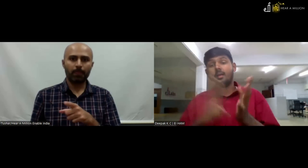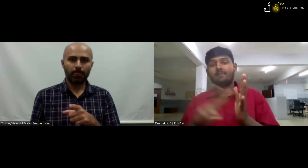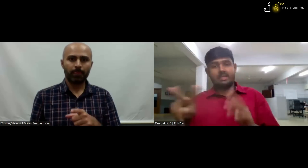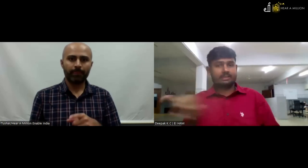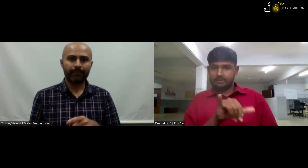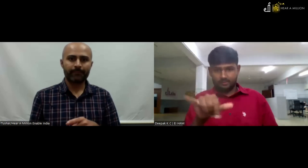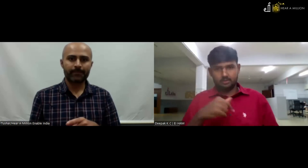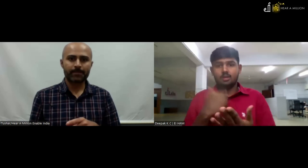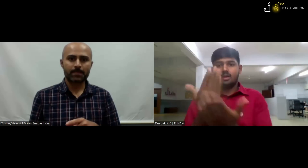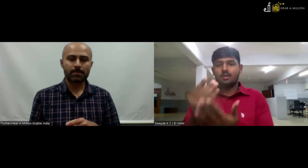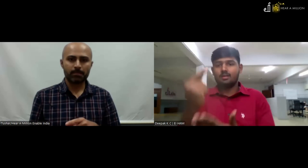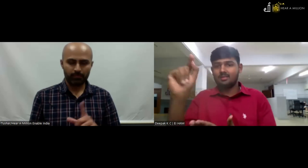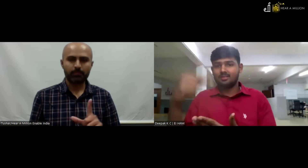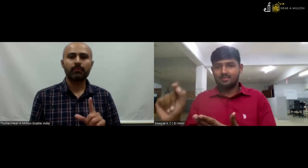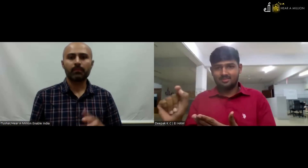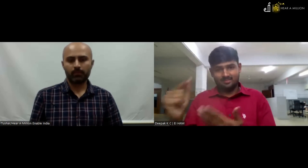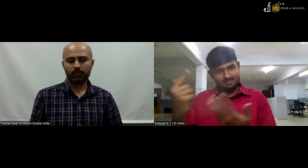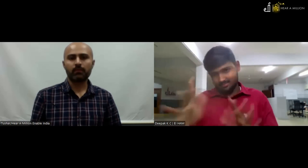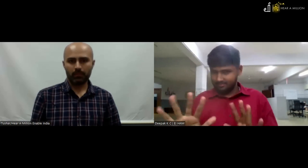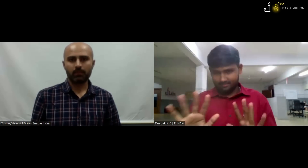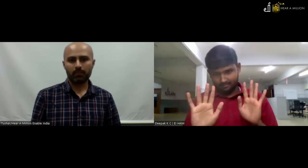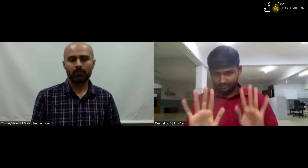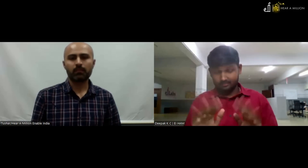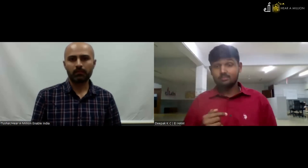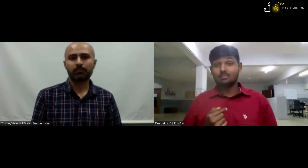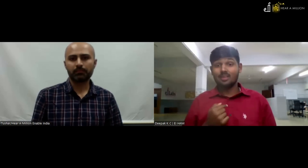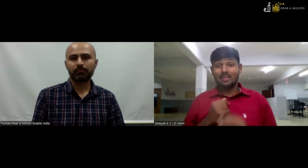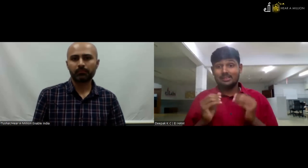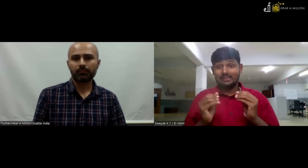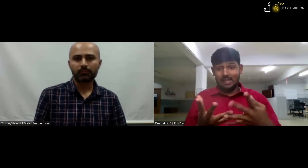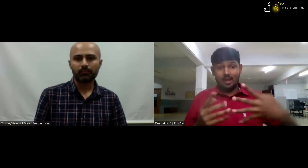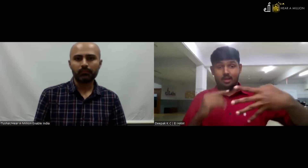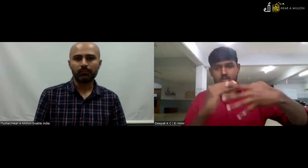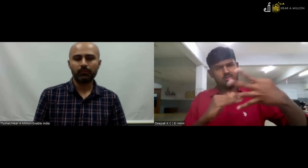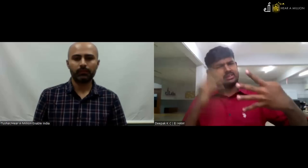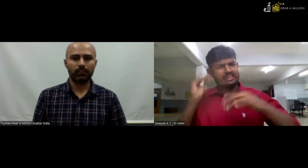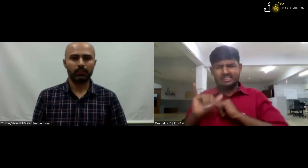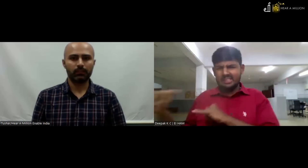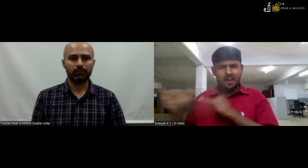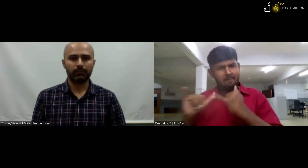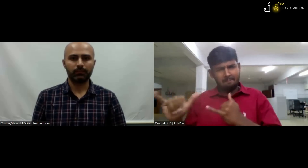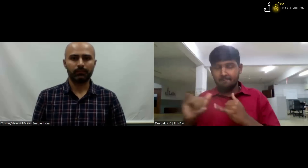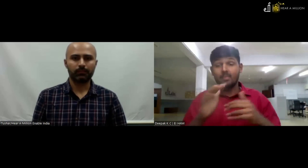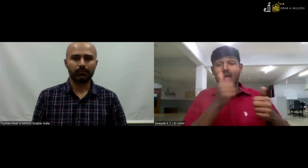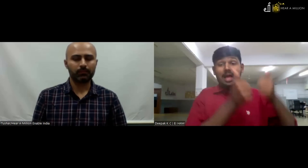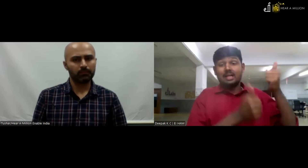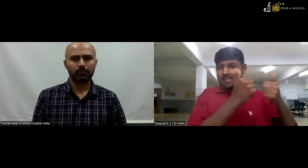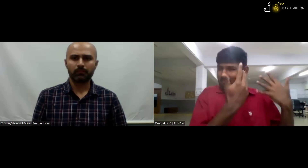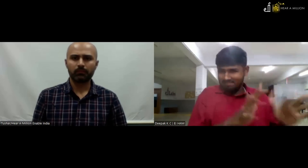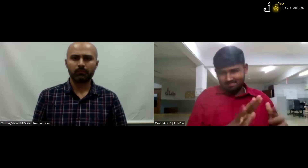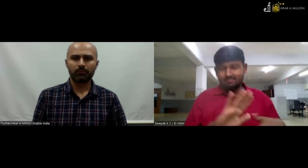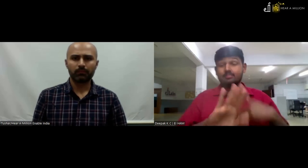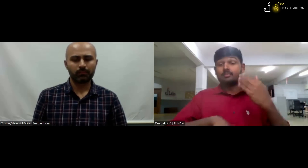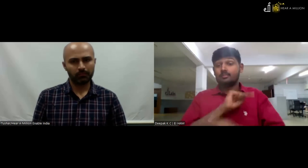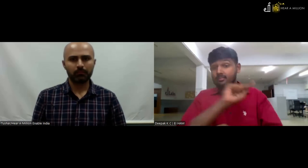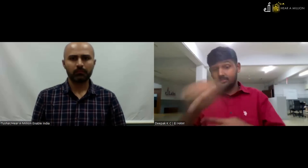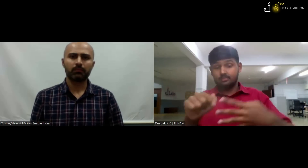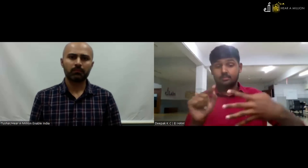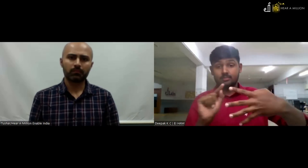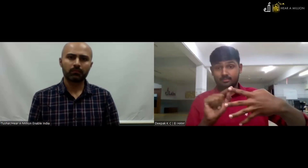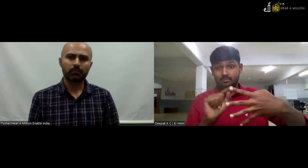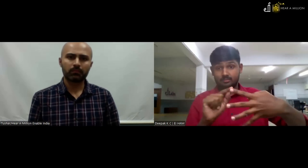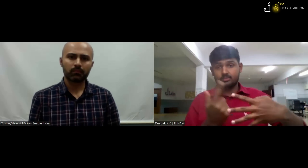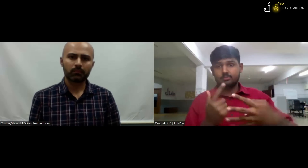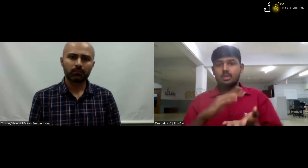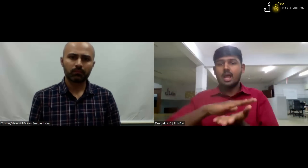Like Sagar said, is for two-wheelers, and LMV. I checked both when I was applying. And it's same as a hearing